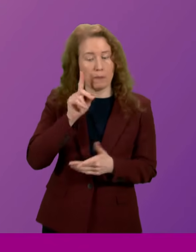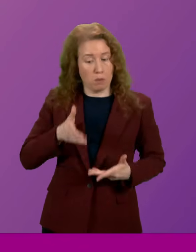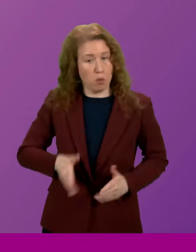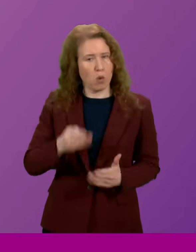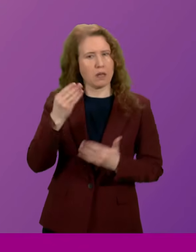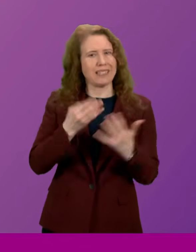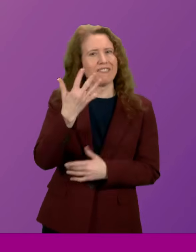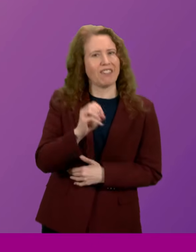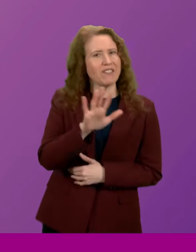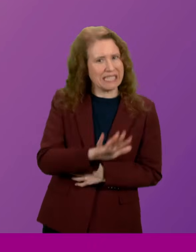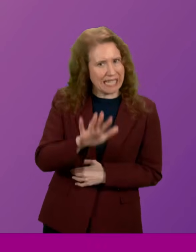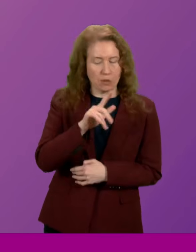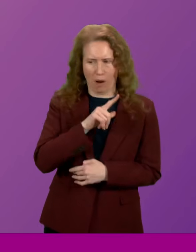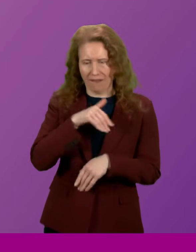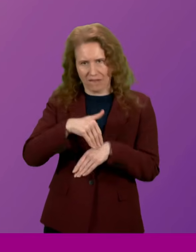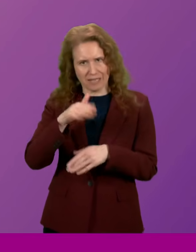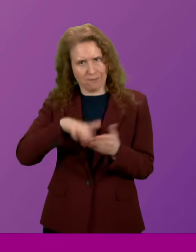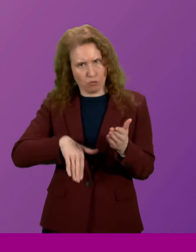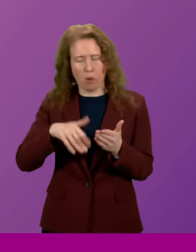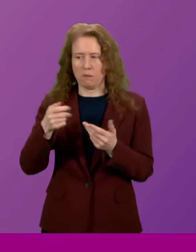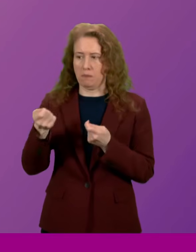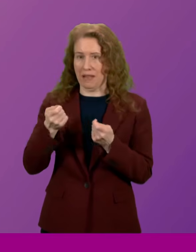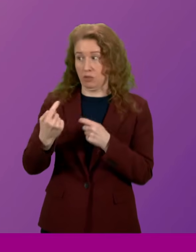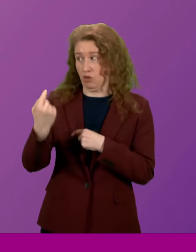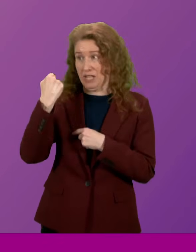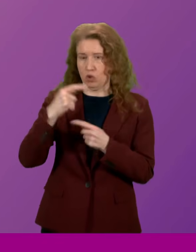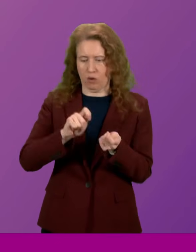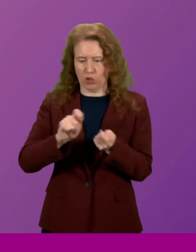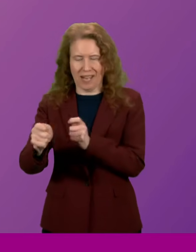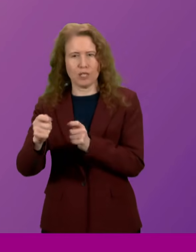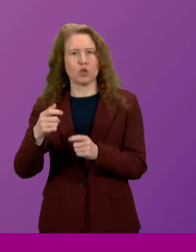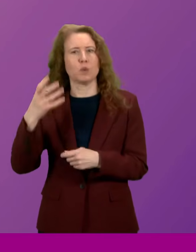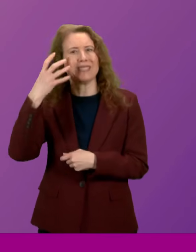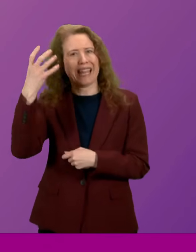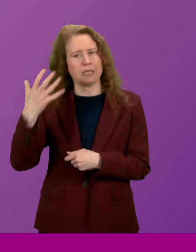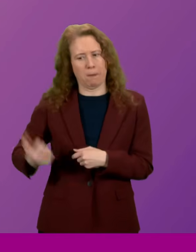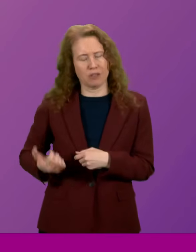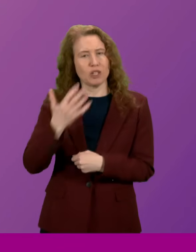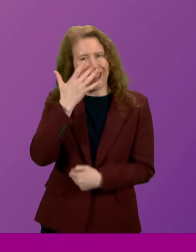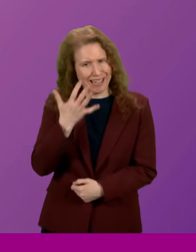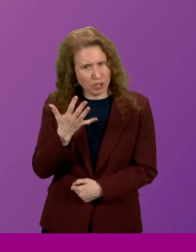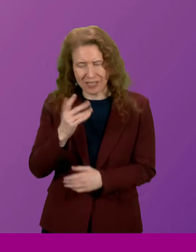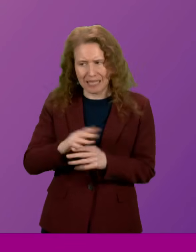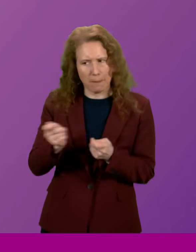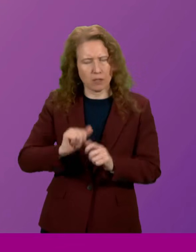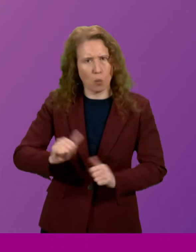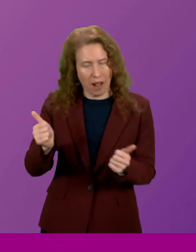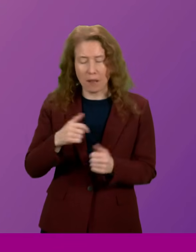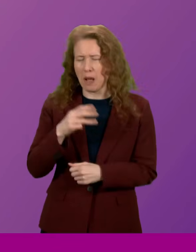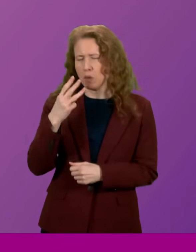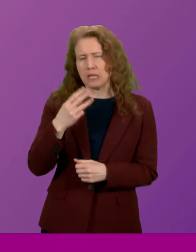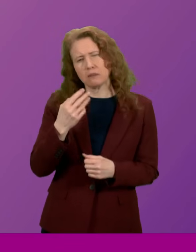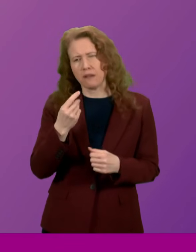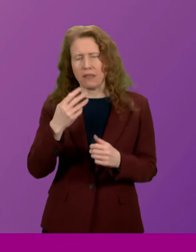the 1950s, impacted by the maladministration of the changes to state pension age. Around 336,000 women